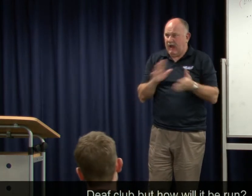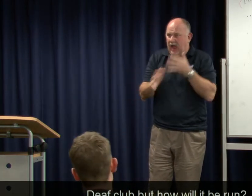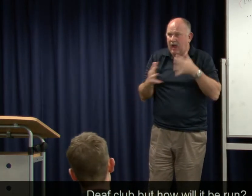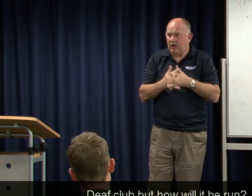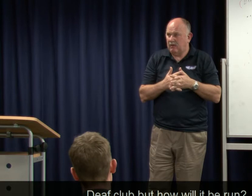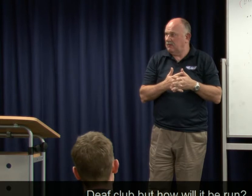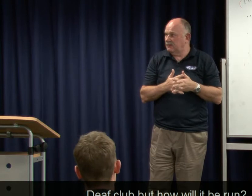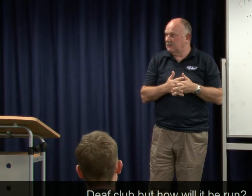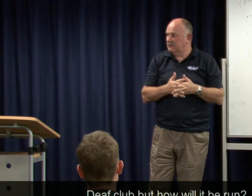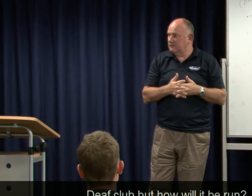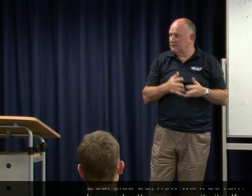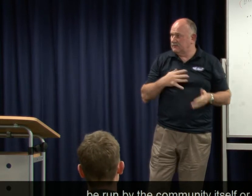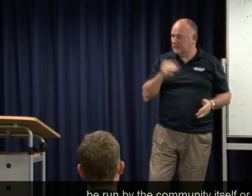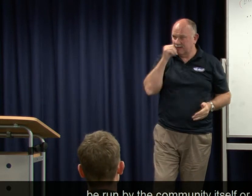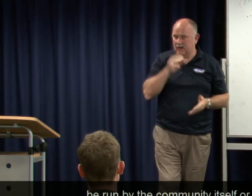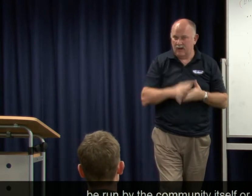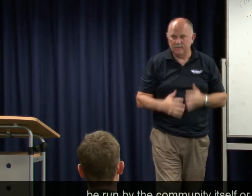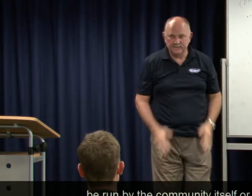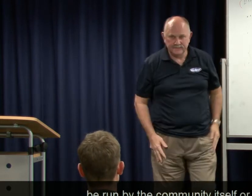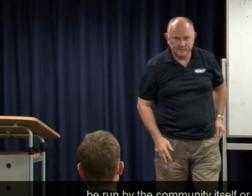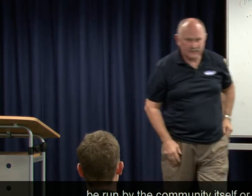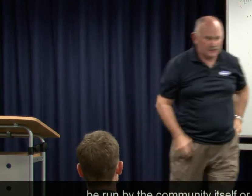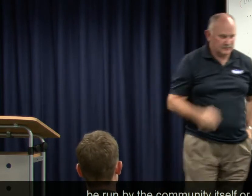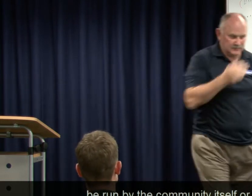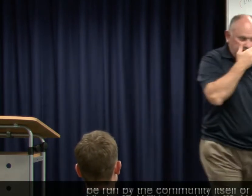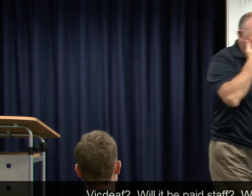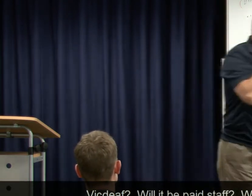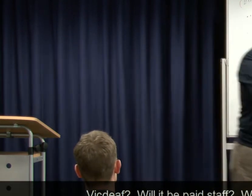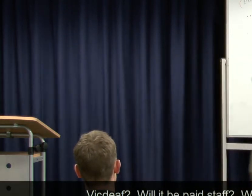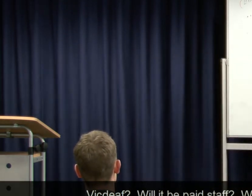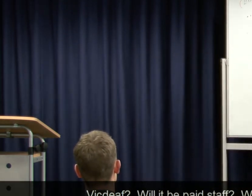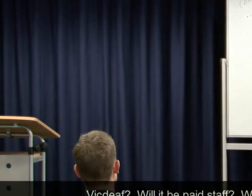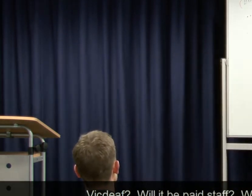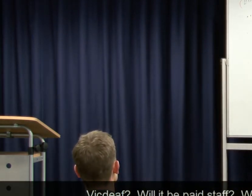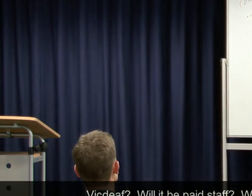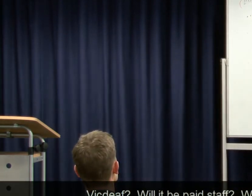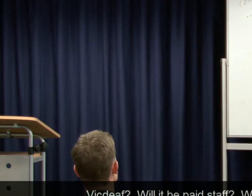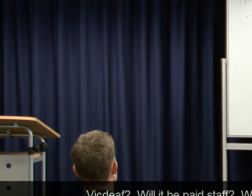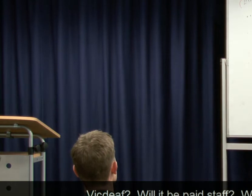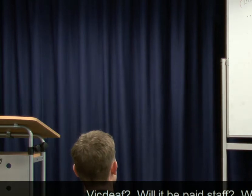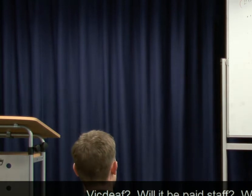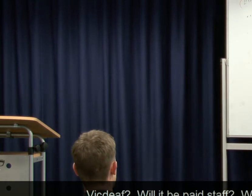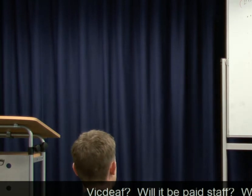staff? What are the finer details? I think that's important for the community to be aware of.